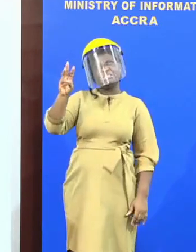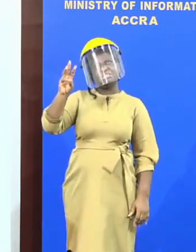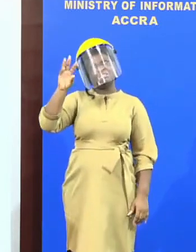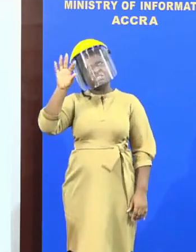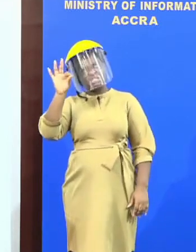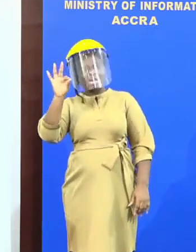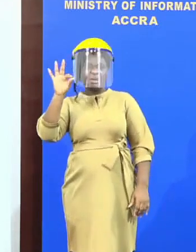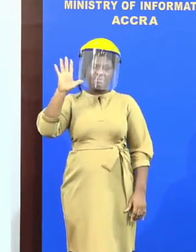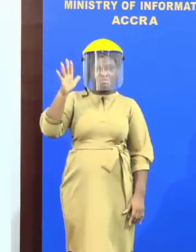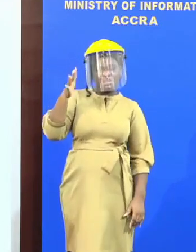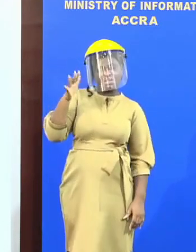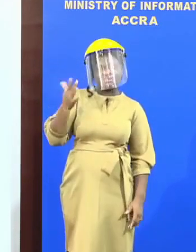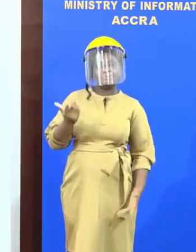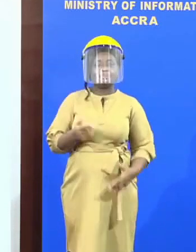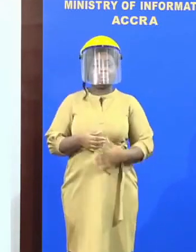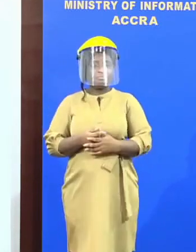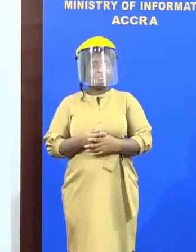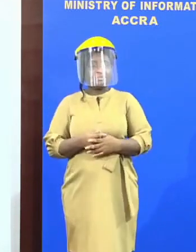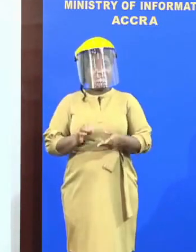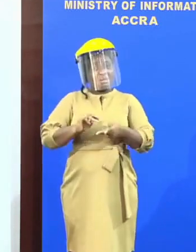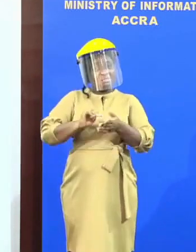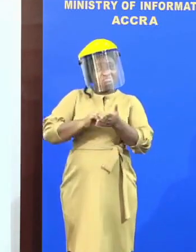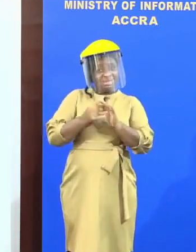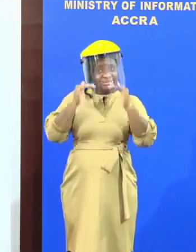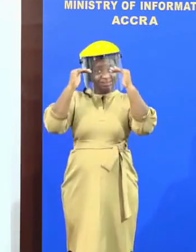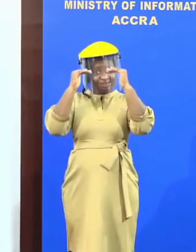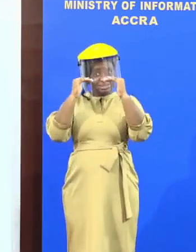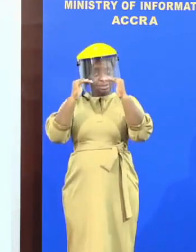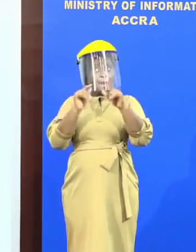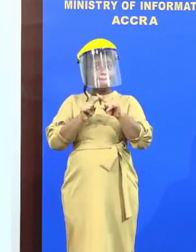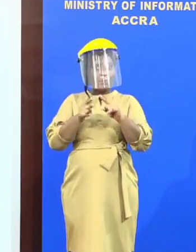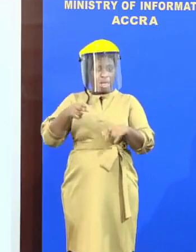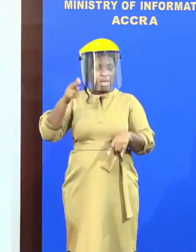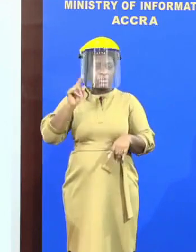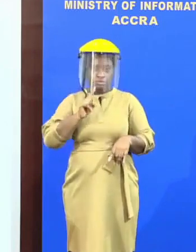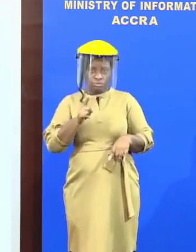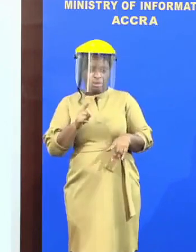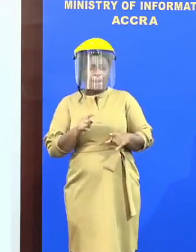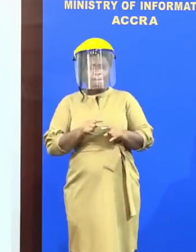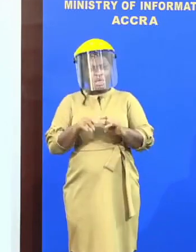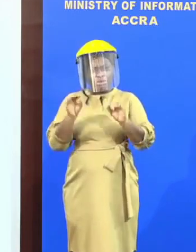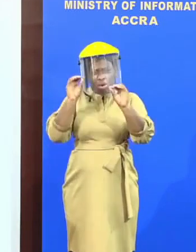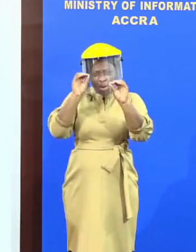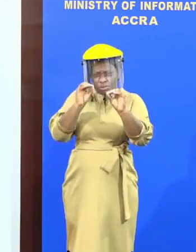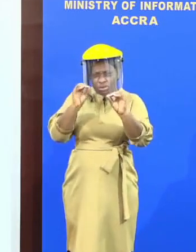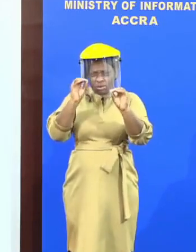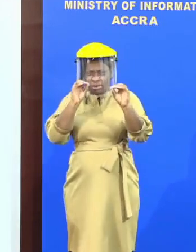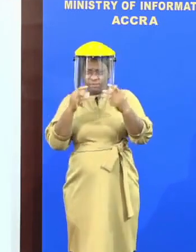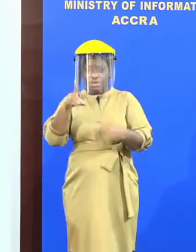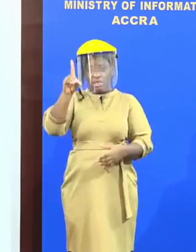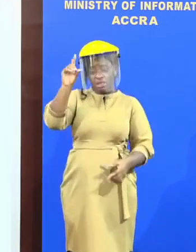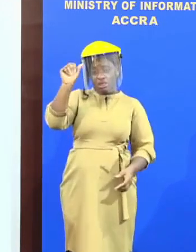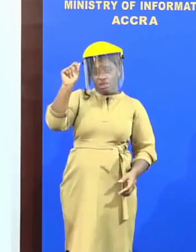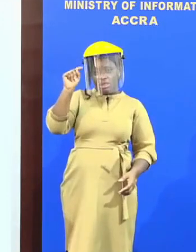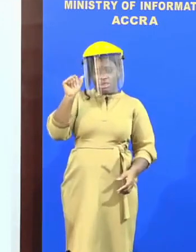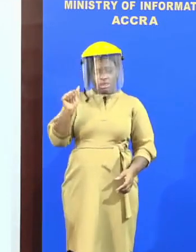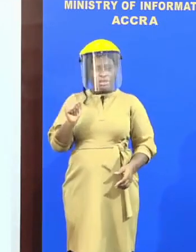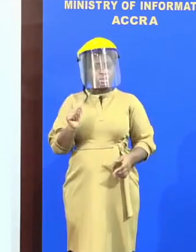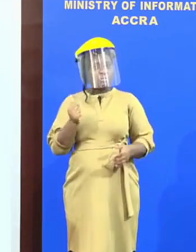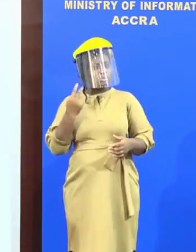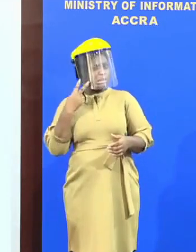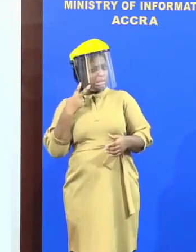695. 695. Stable, but still high. So you are observing that data and using it as a basis to make